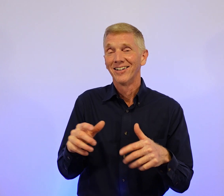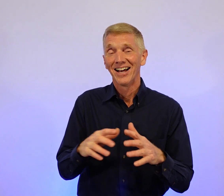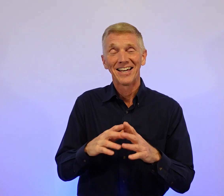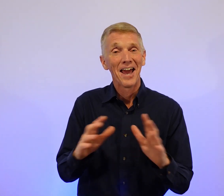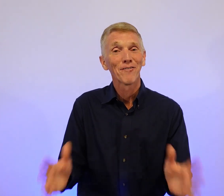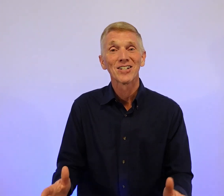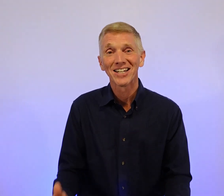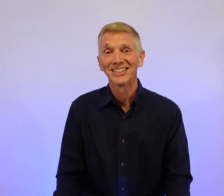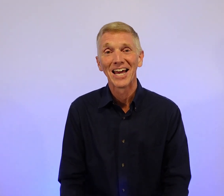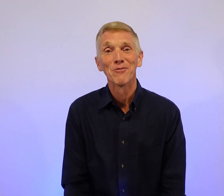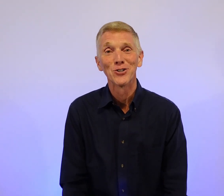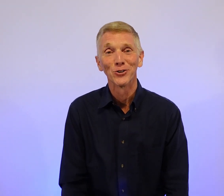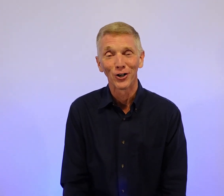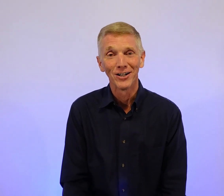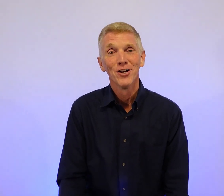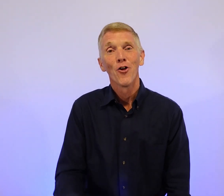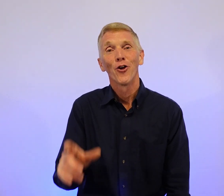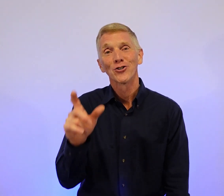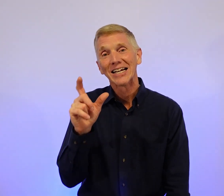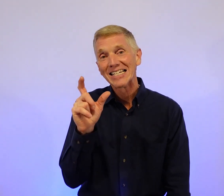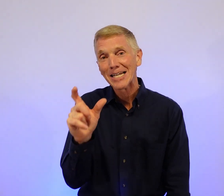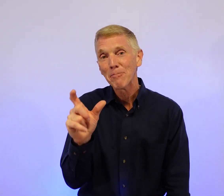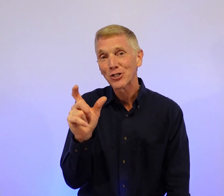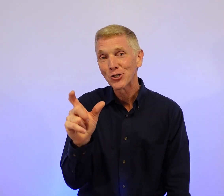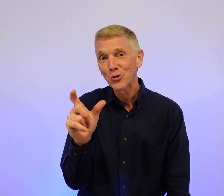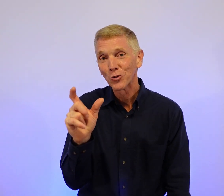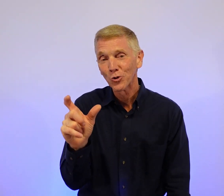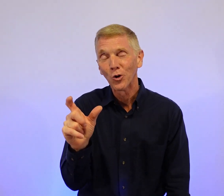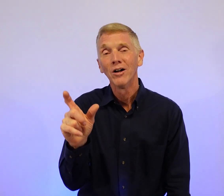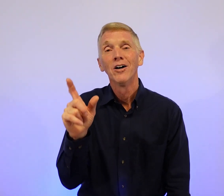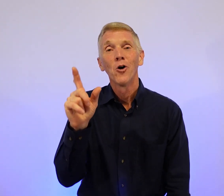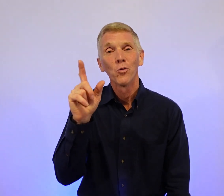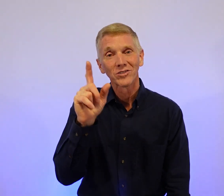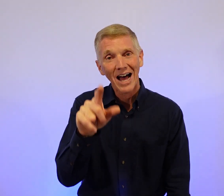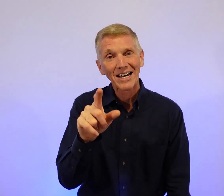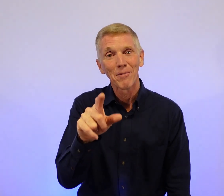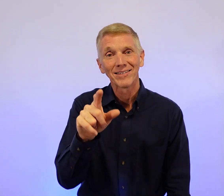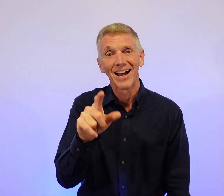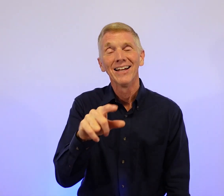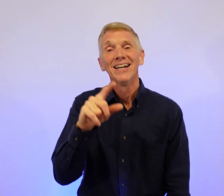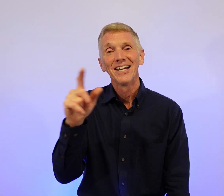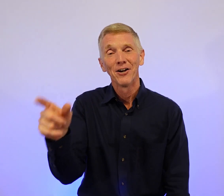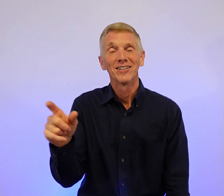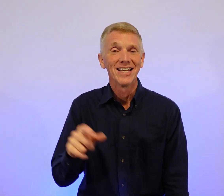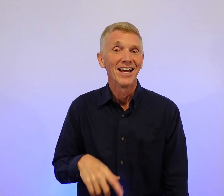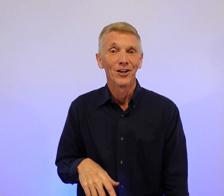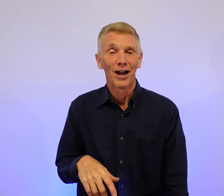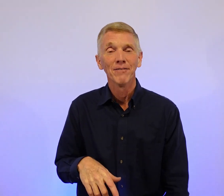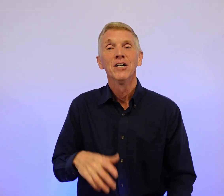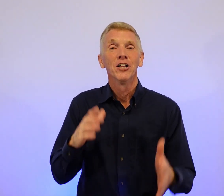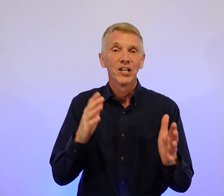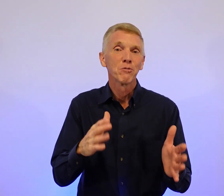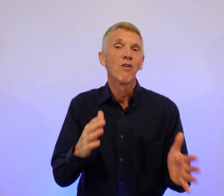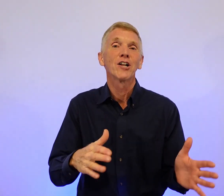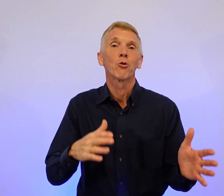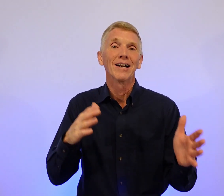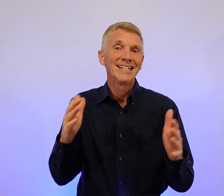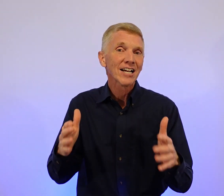like every single language you learn, there's an exception to the rule. We'll talk about that here at the end, all right? Let's move on to our next